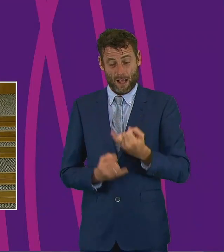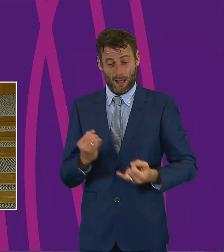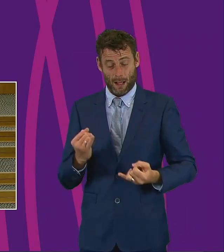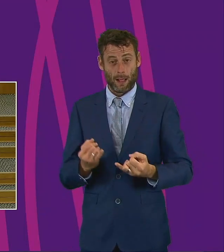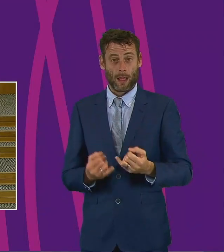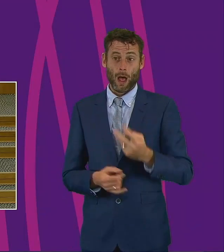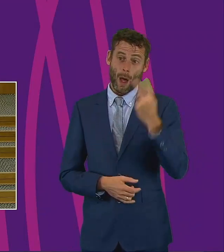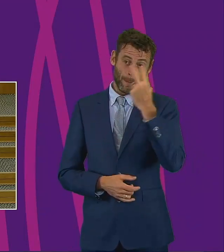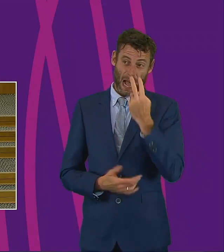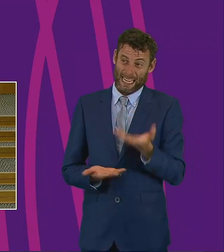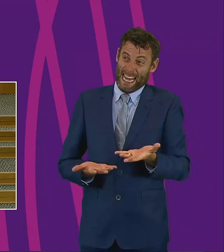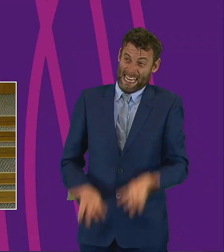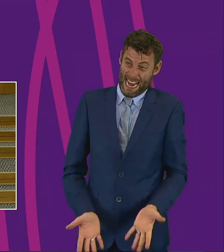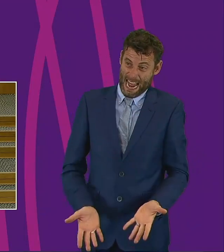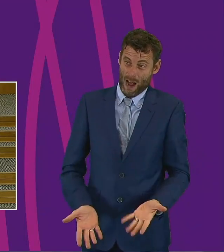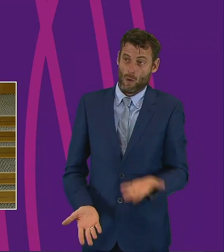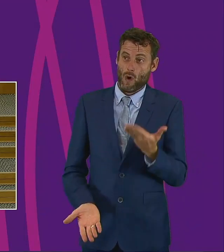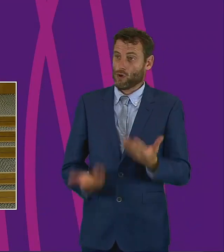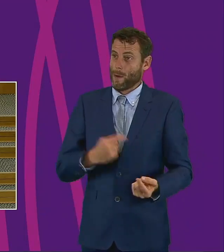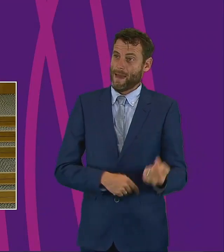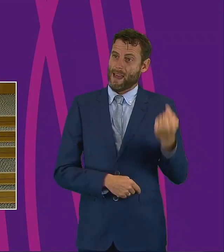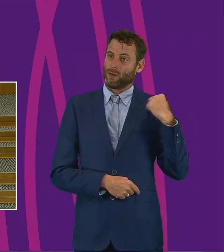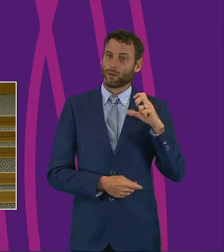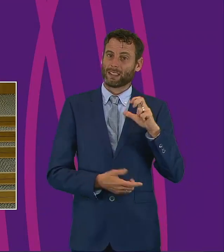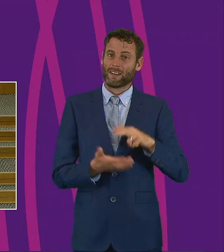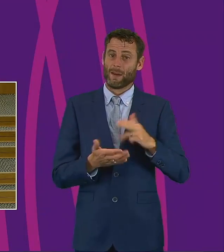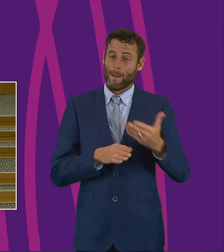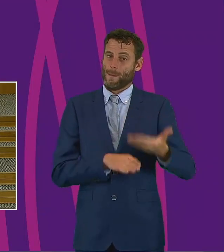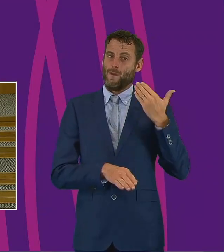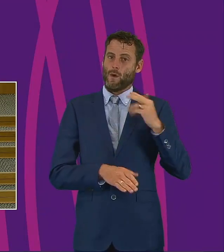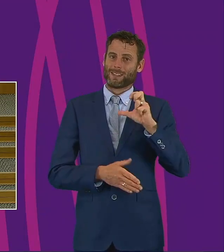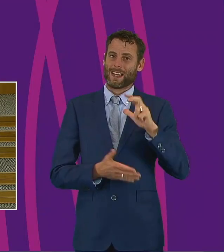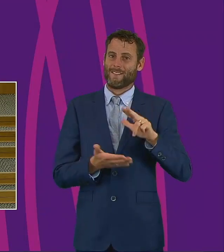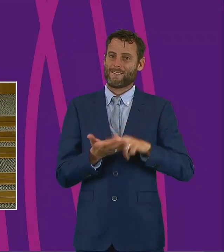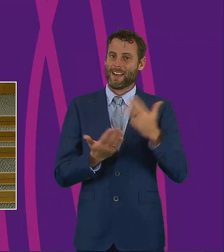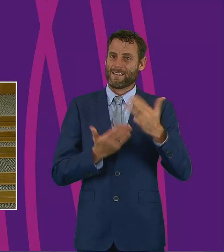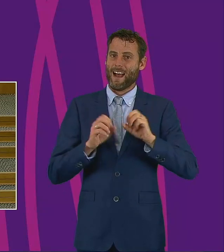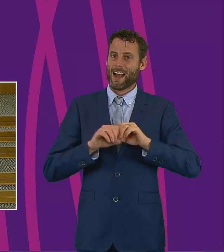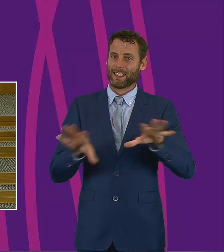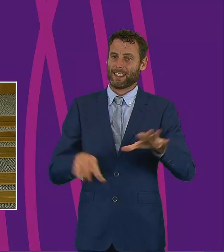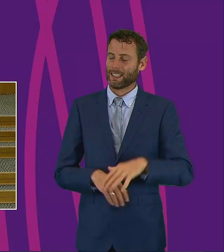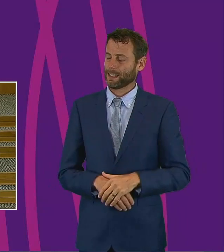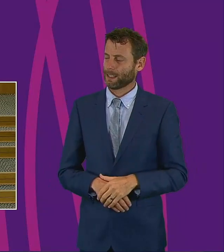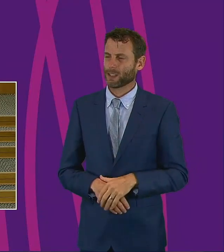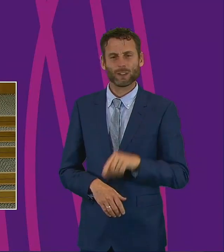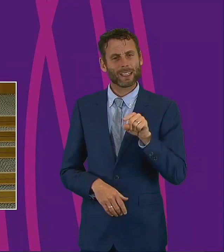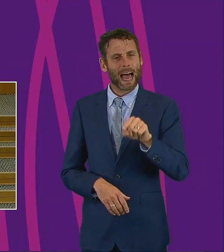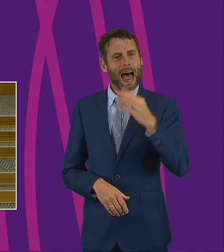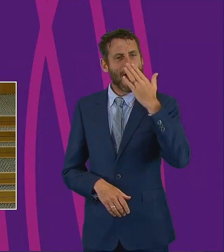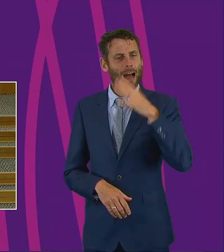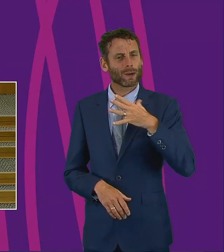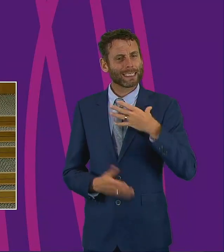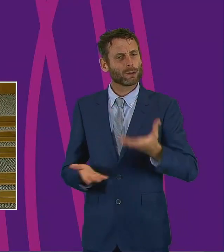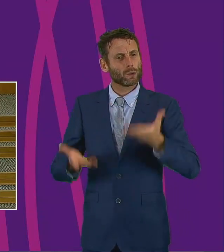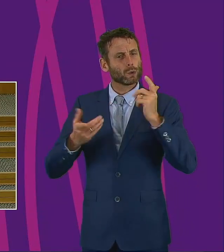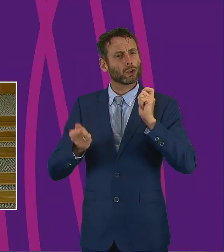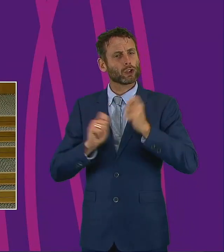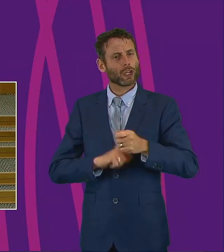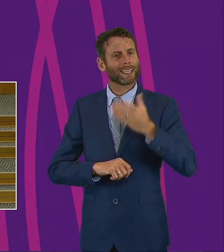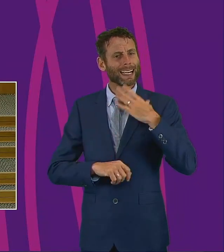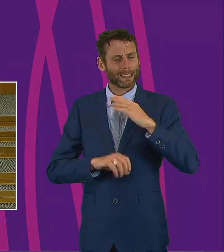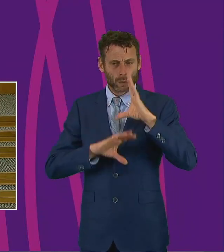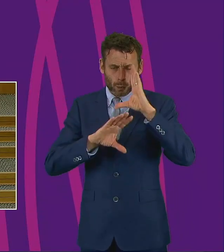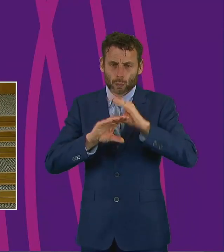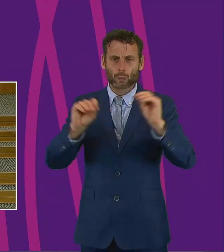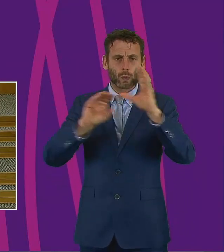COVID. First Minister, attitudes must change. Can I ask that the Scottish Government commit to a public awareness campaign to highlight these